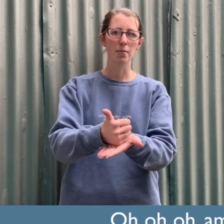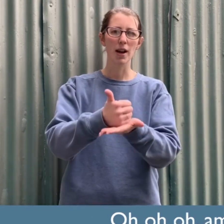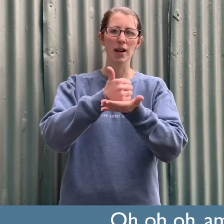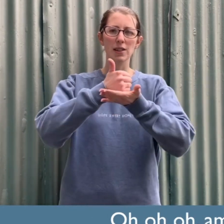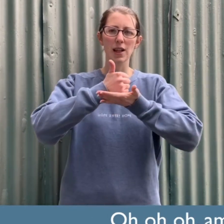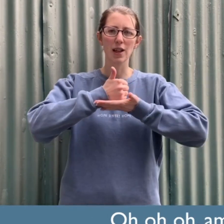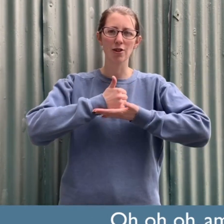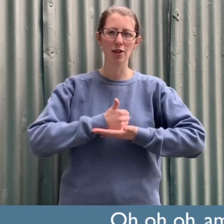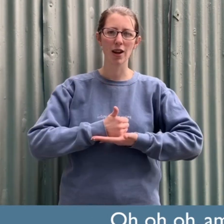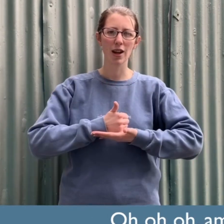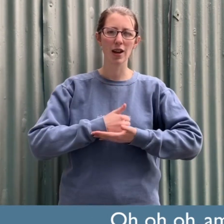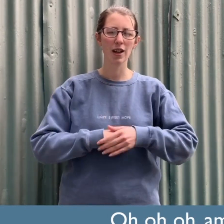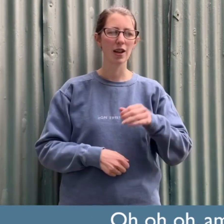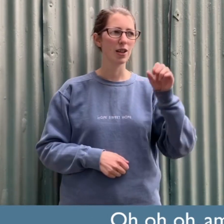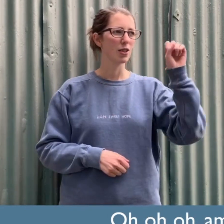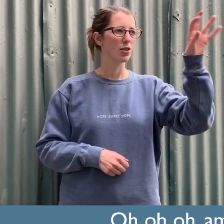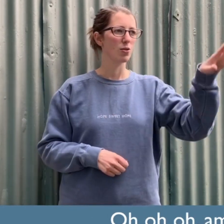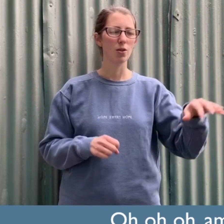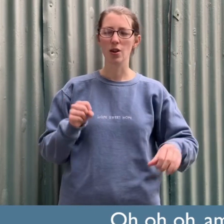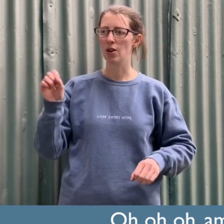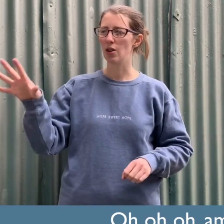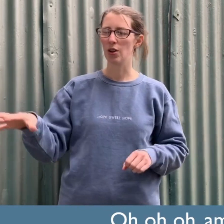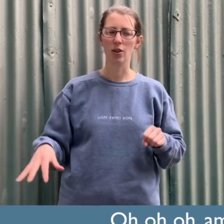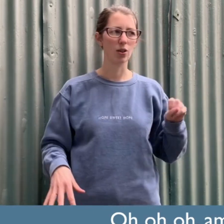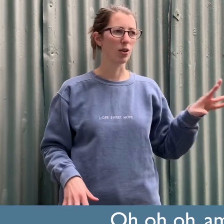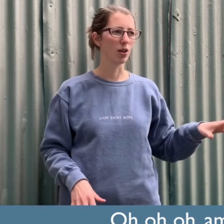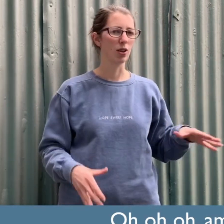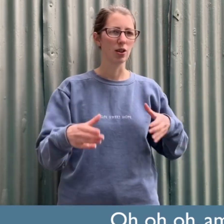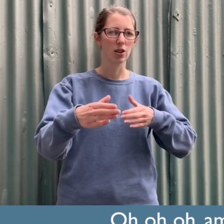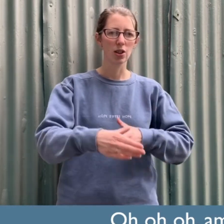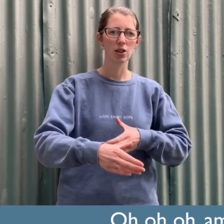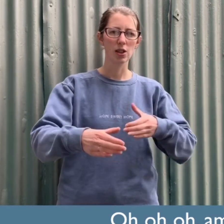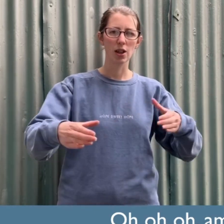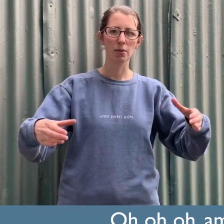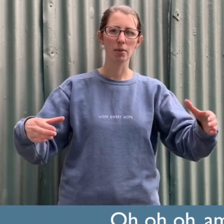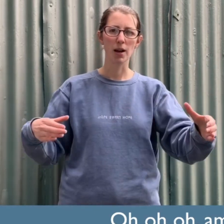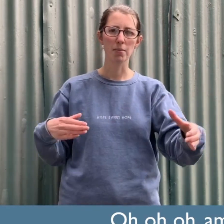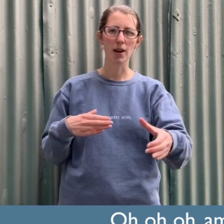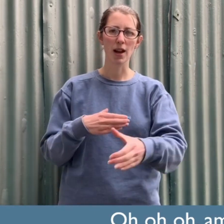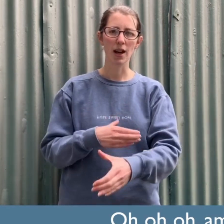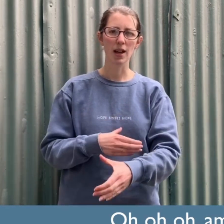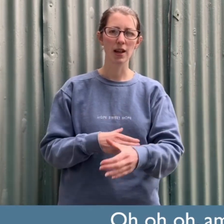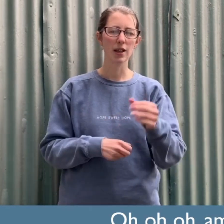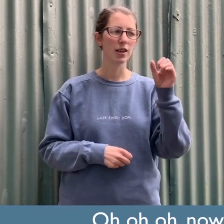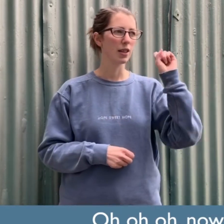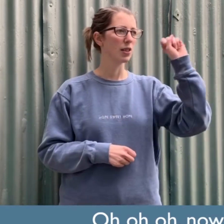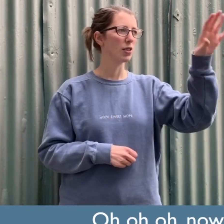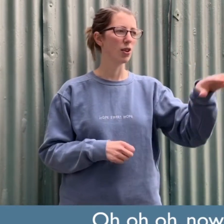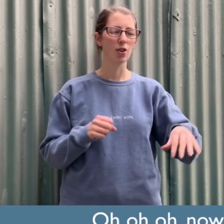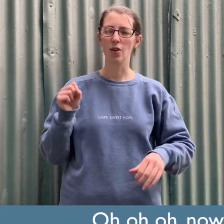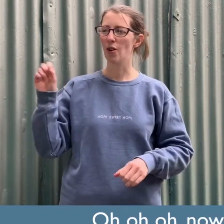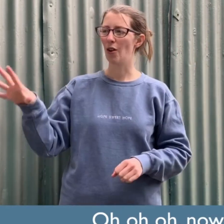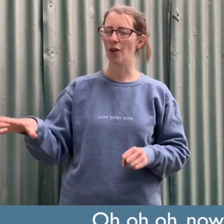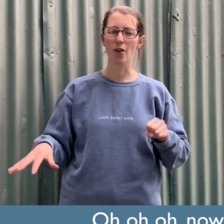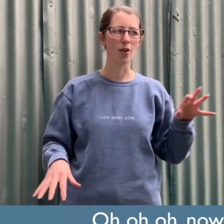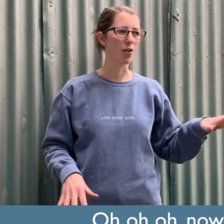Oh, amazing grace. Oh, you took my place.